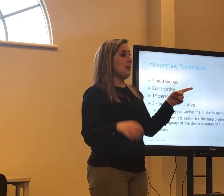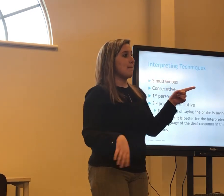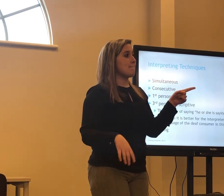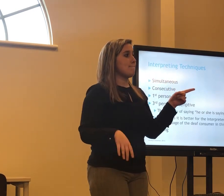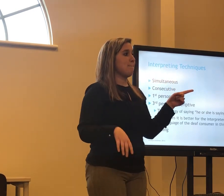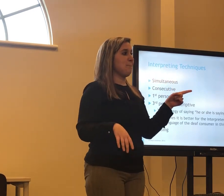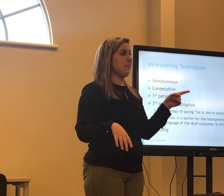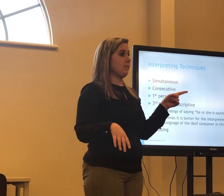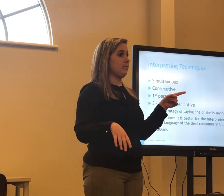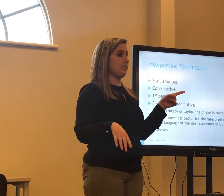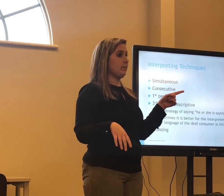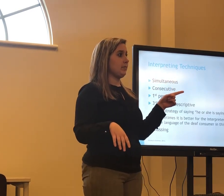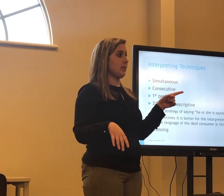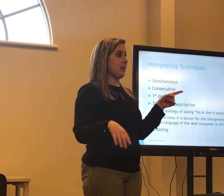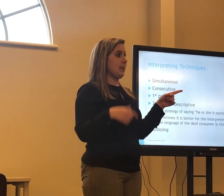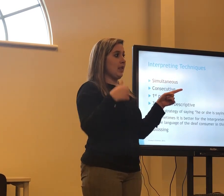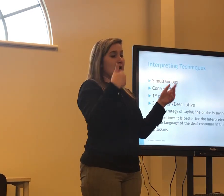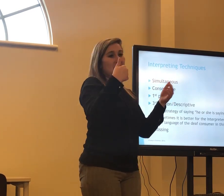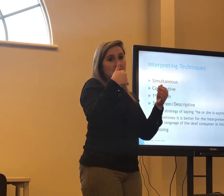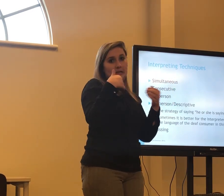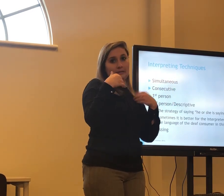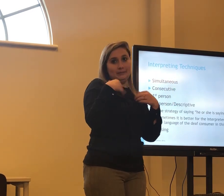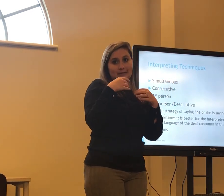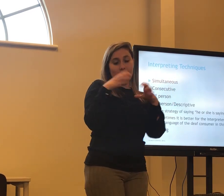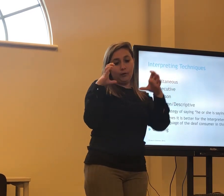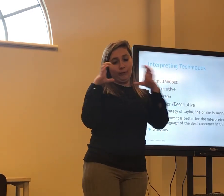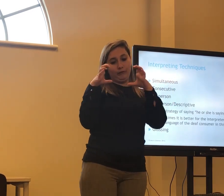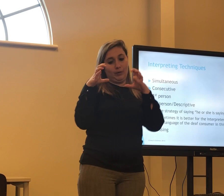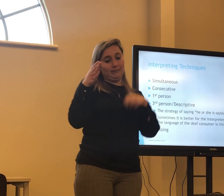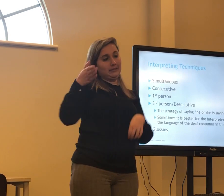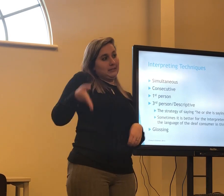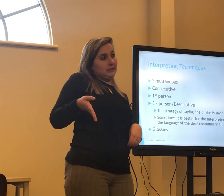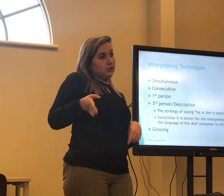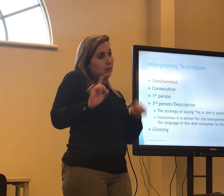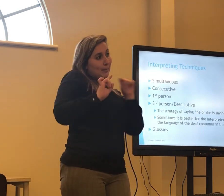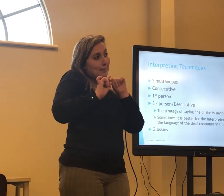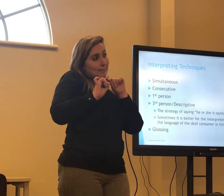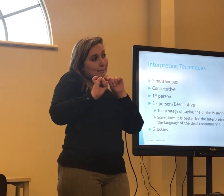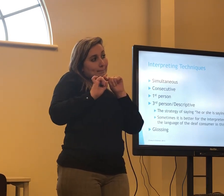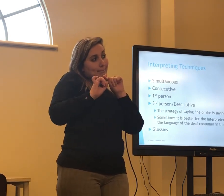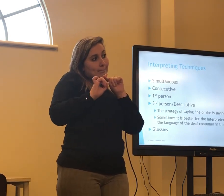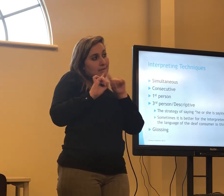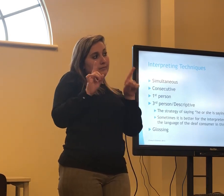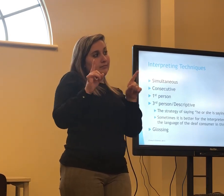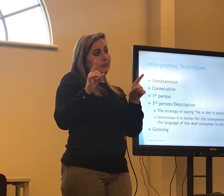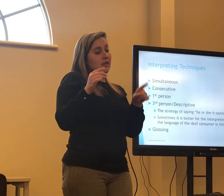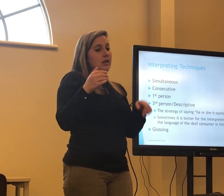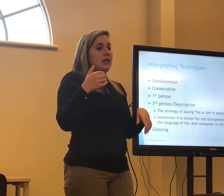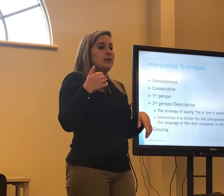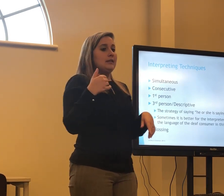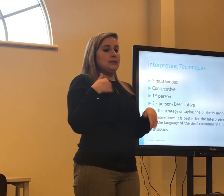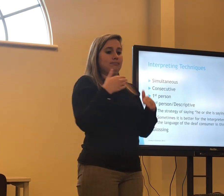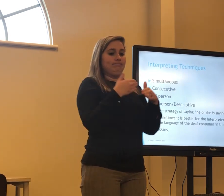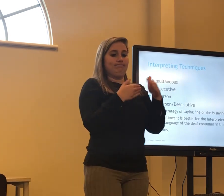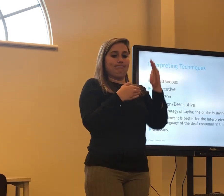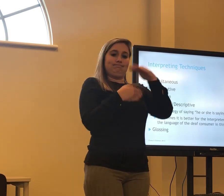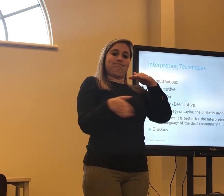I was just having a side conversation about this, but anyways, this has so much overlap with educational